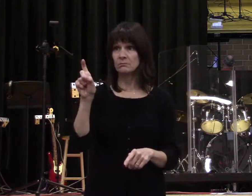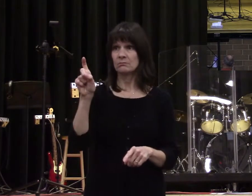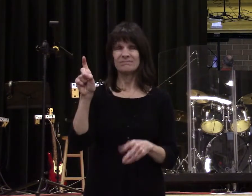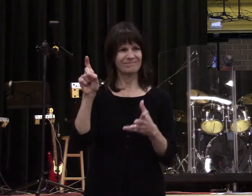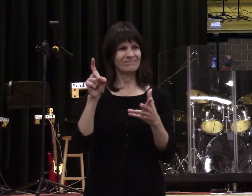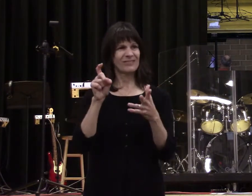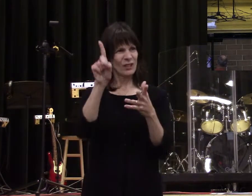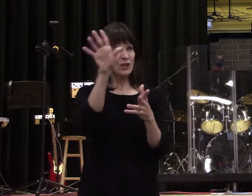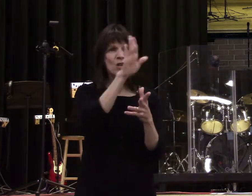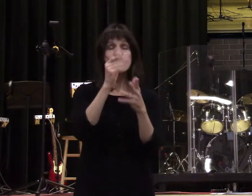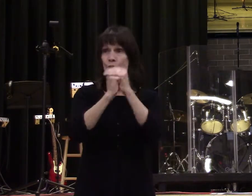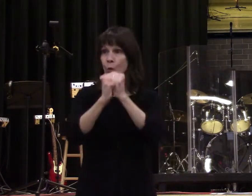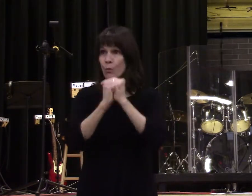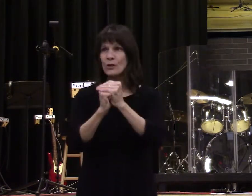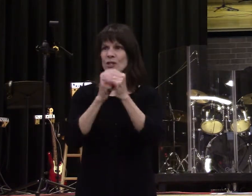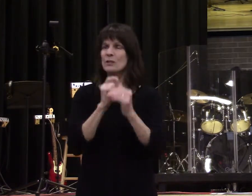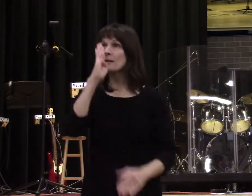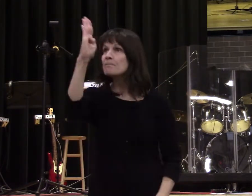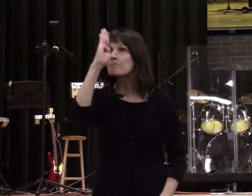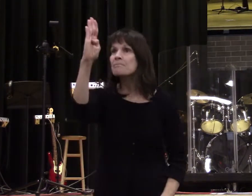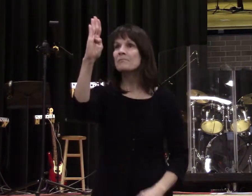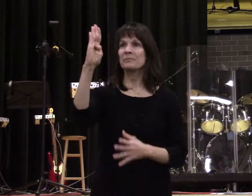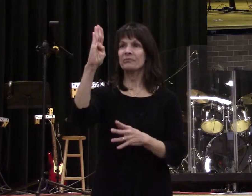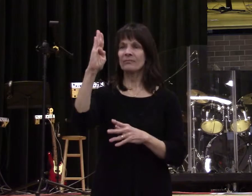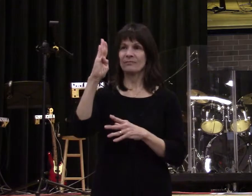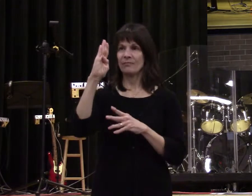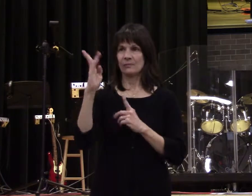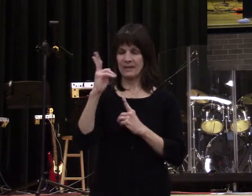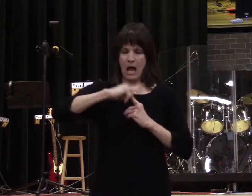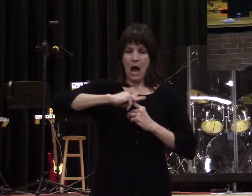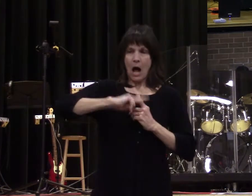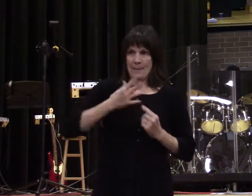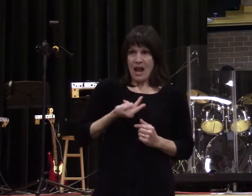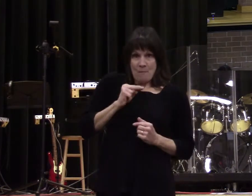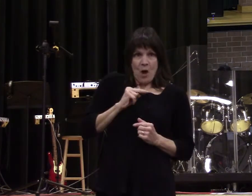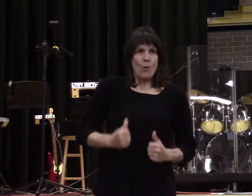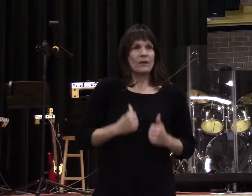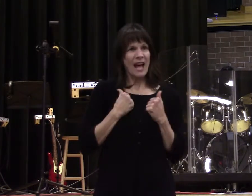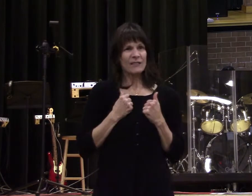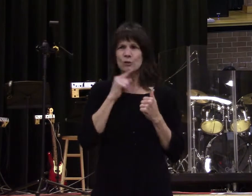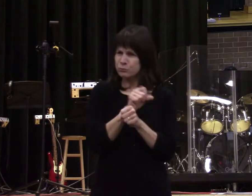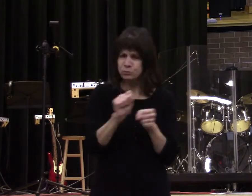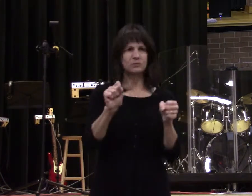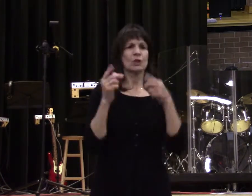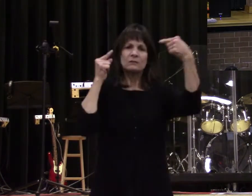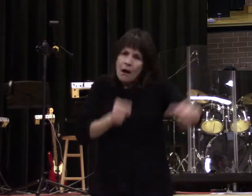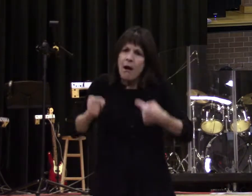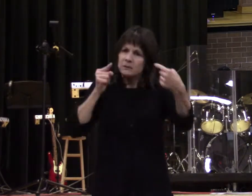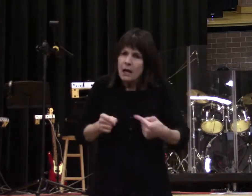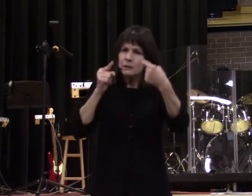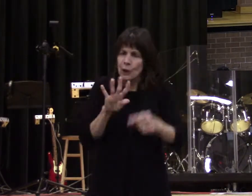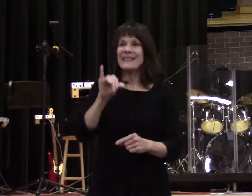worship personable. God has done great things in your life. He's had mercy upon you. Sure, you still have some struggles. Hallelujah, but you